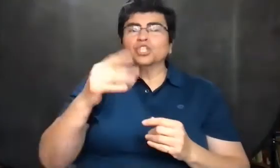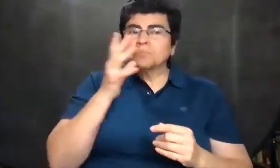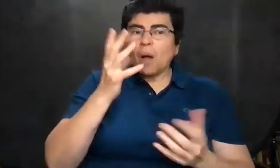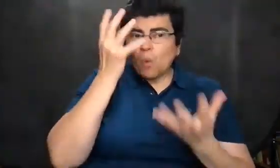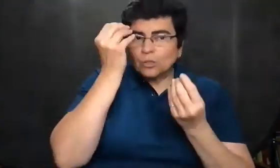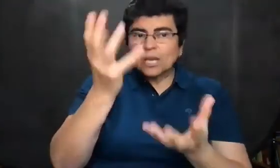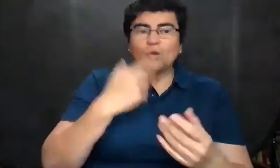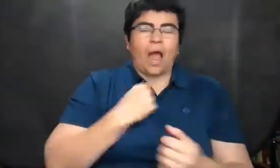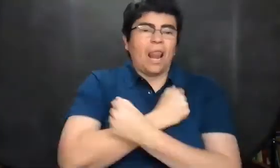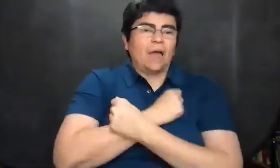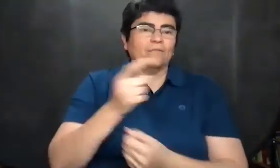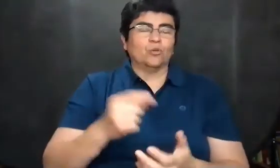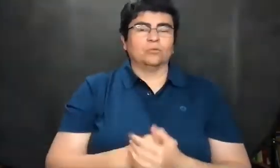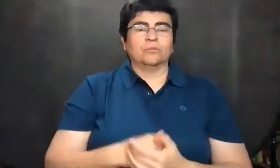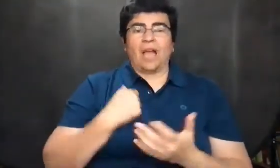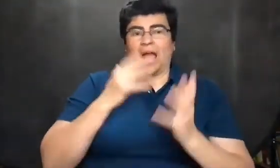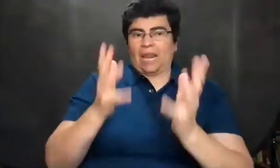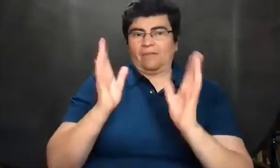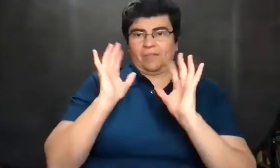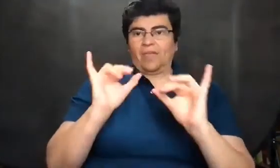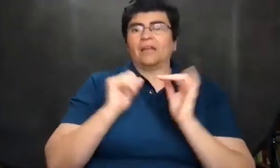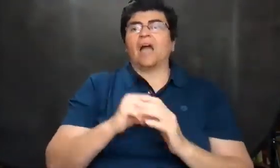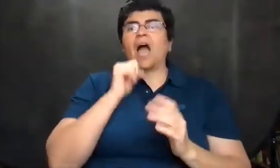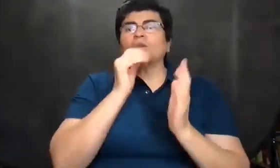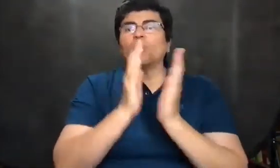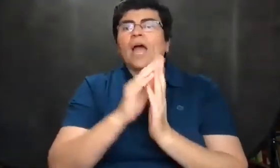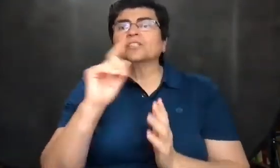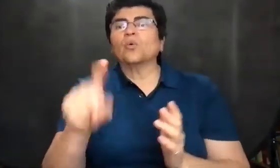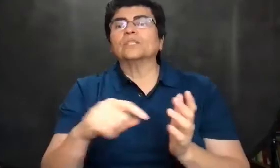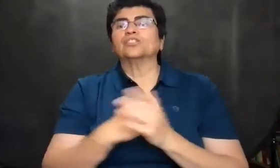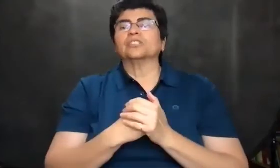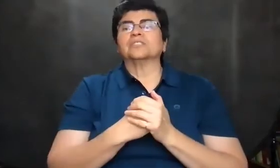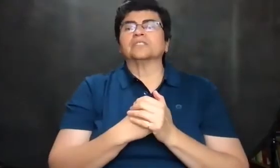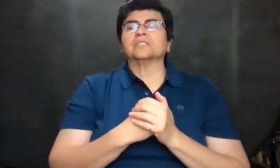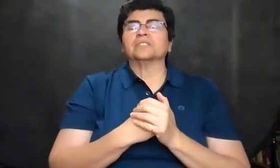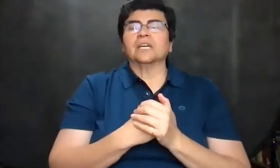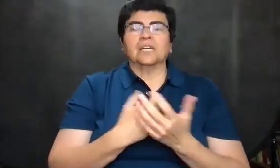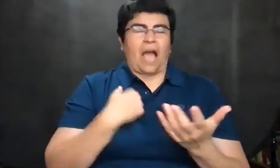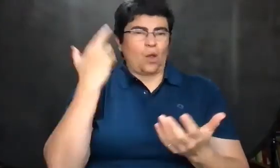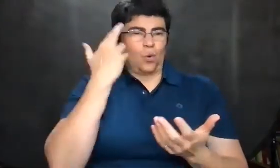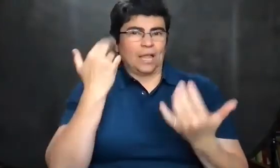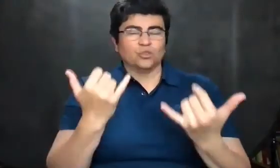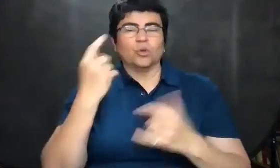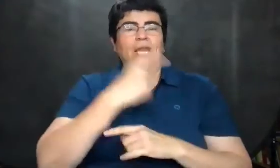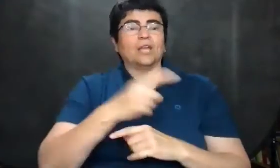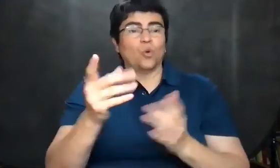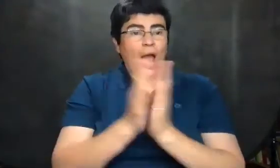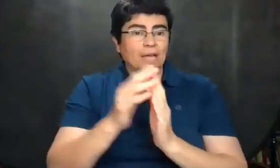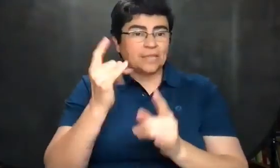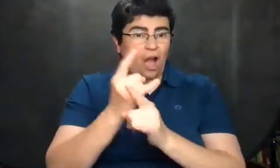you. And I leave it at that. And I don't ask questions. And I realized today that when you ask an alcoholic questions, it doesn't come